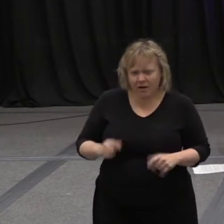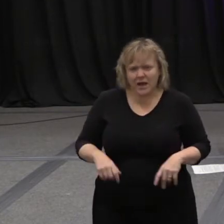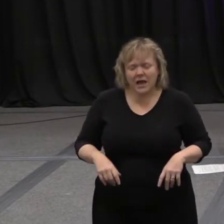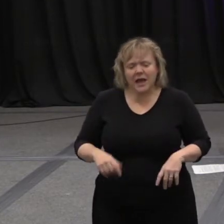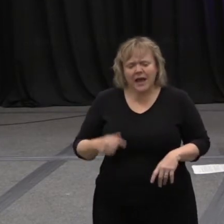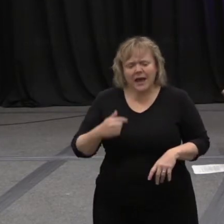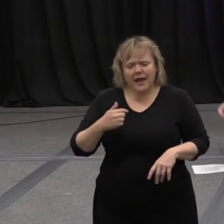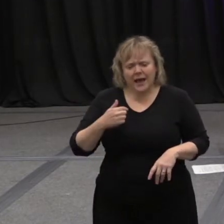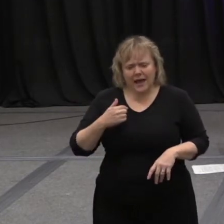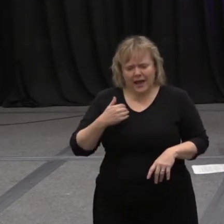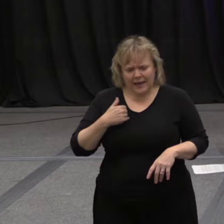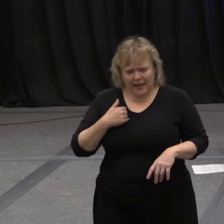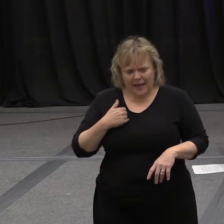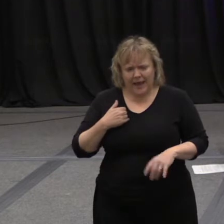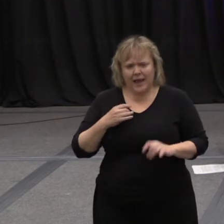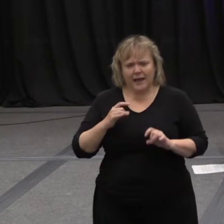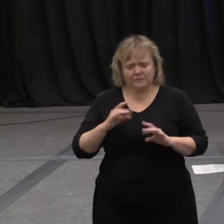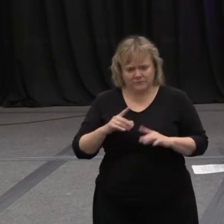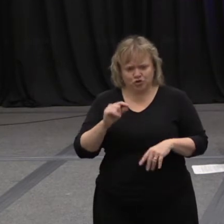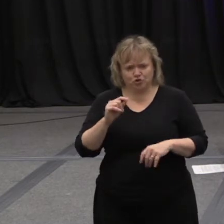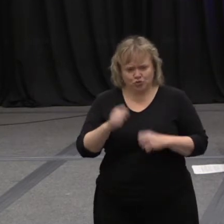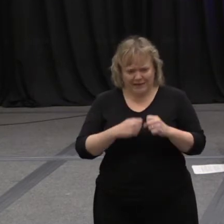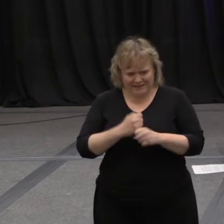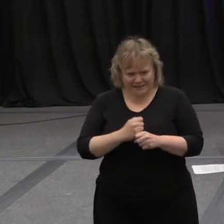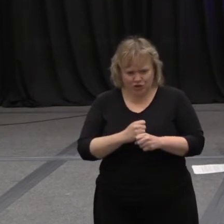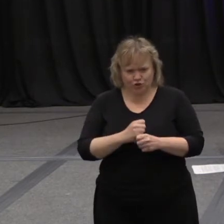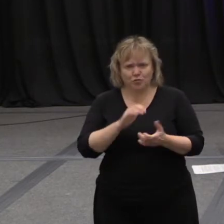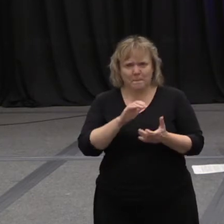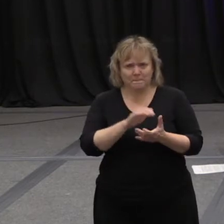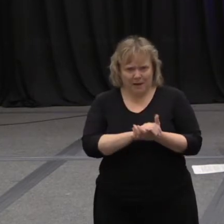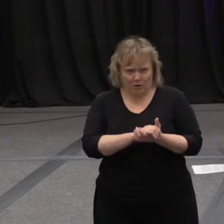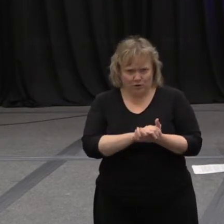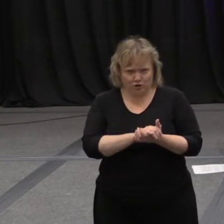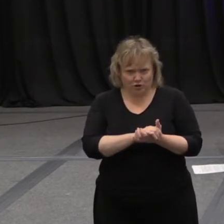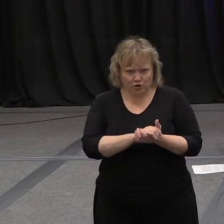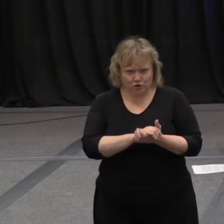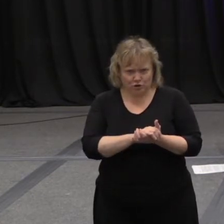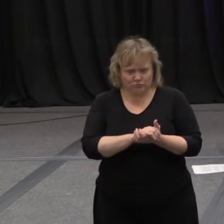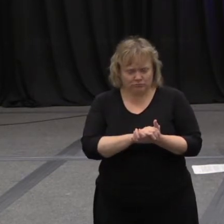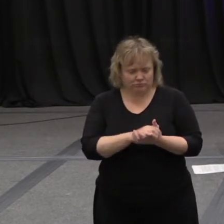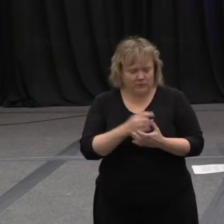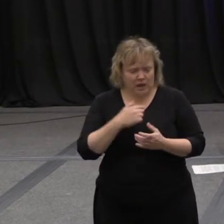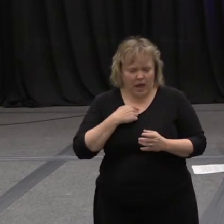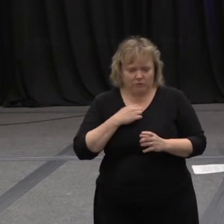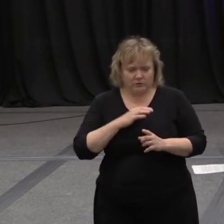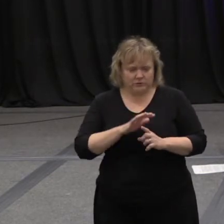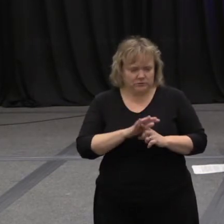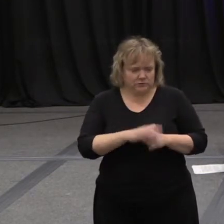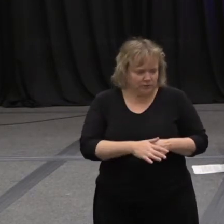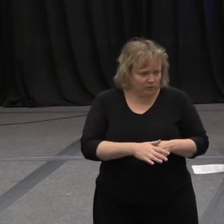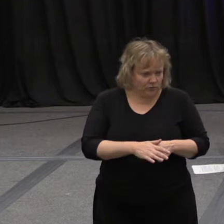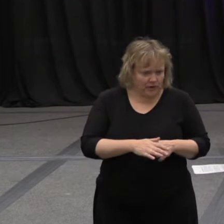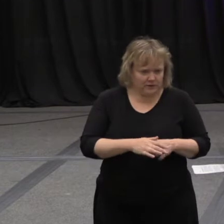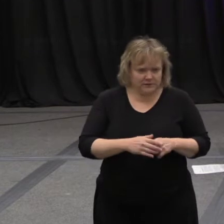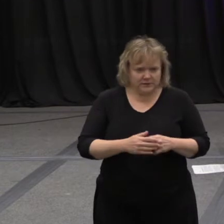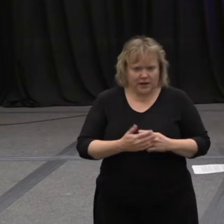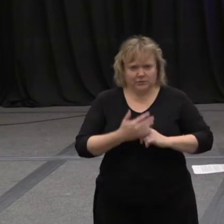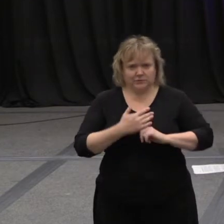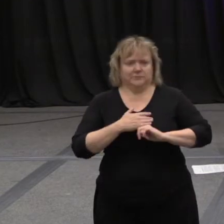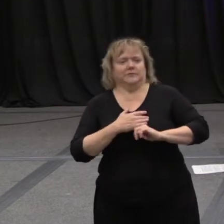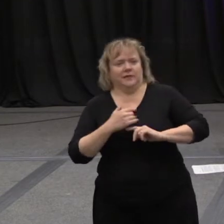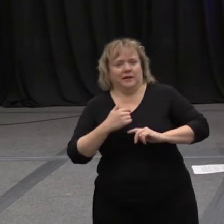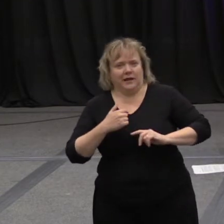left a very contentious 20-year marriage where I had been repressed, suppressed, oppressed, all